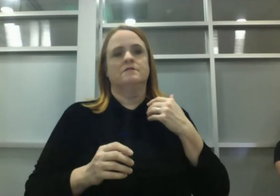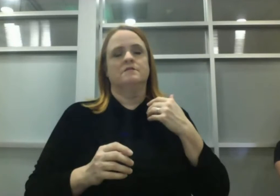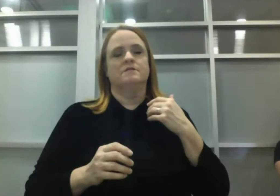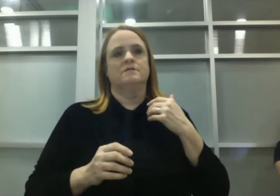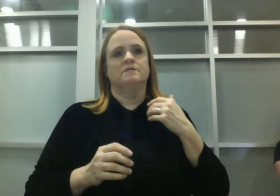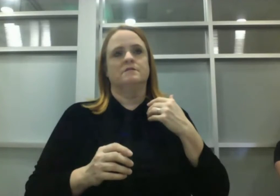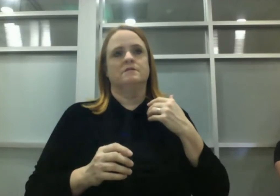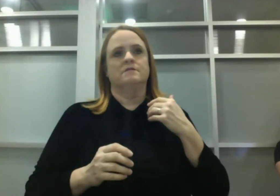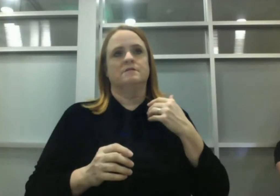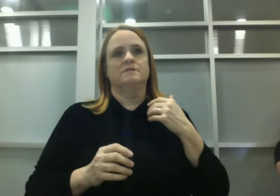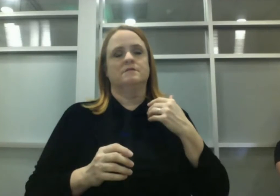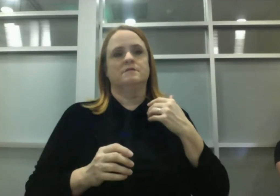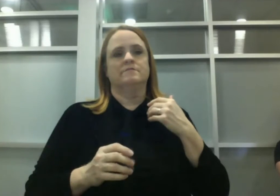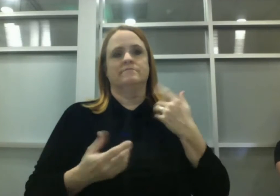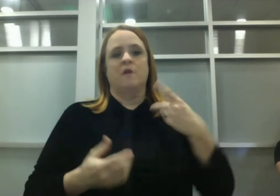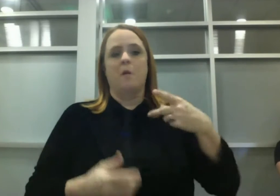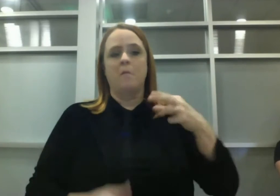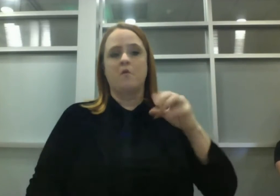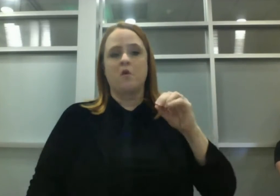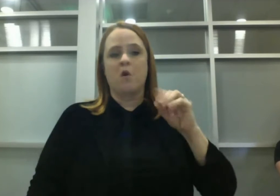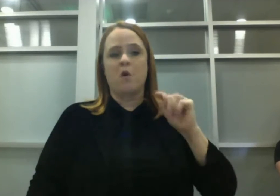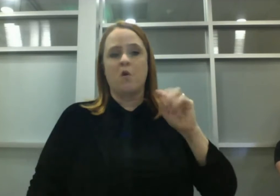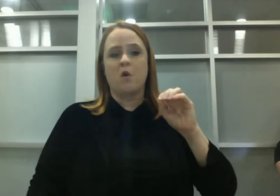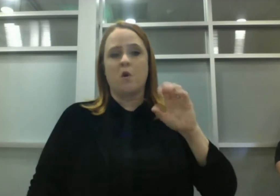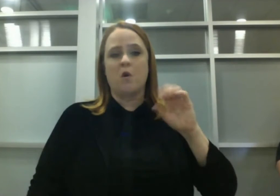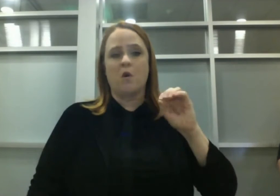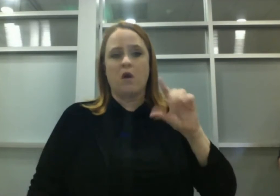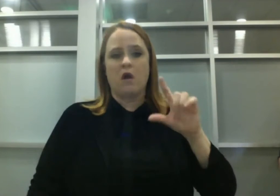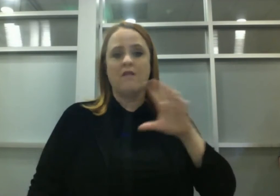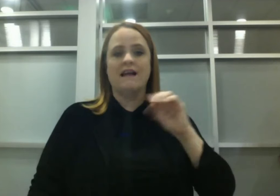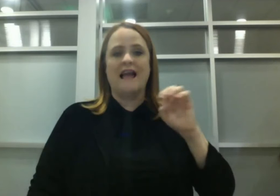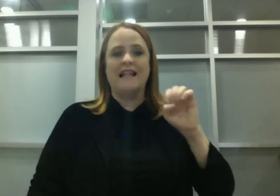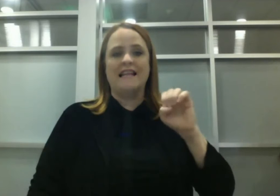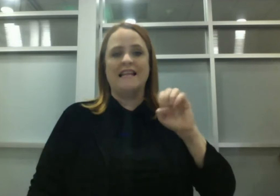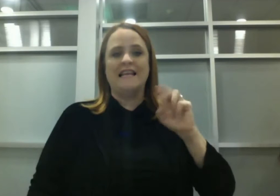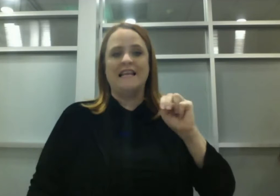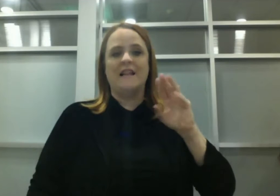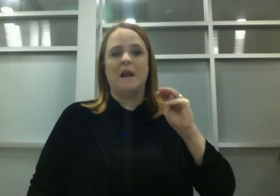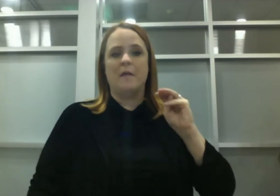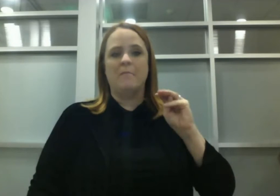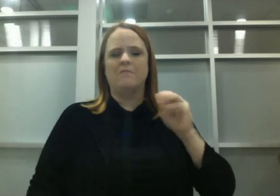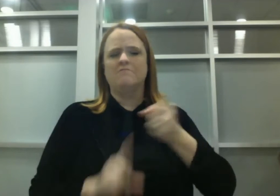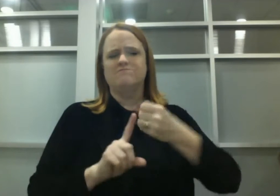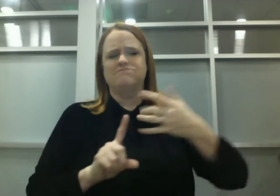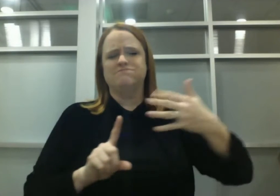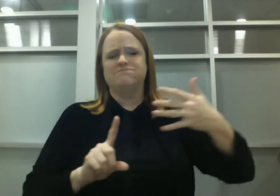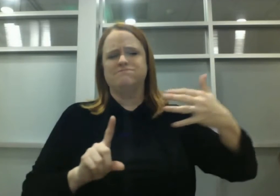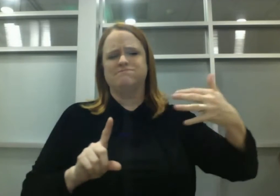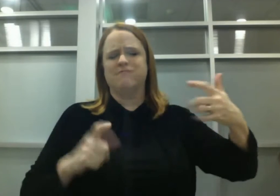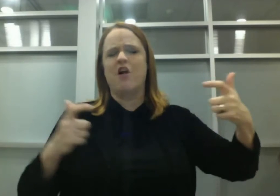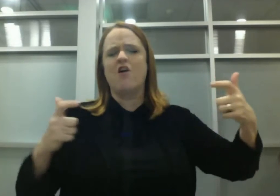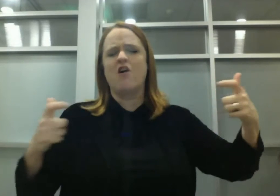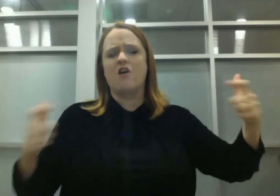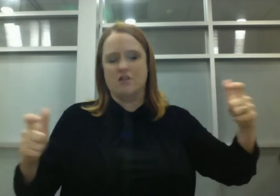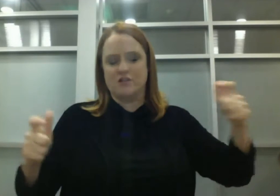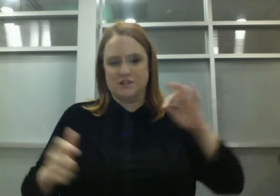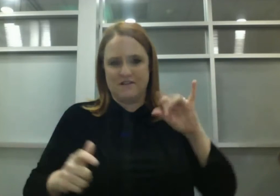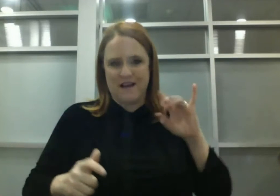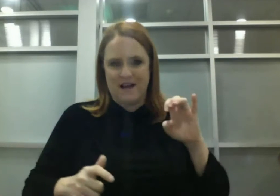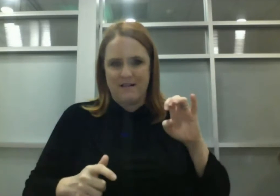the protocol and the enum module in one file. It's very large. If you ever look, the standard library is very large, but part of that has to do